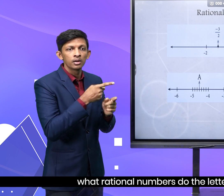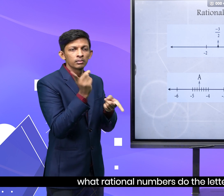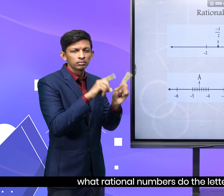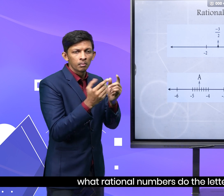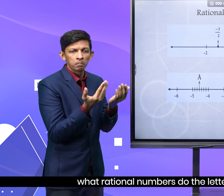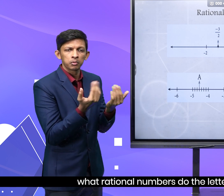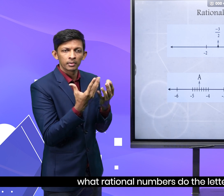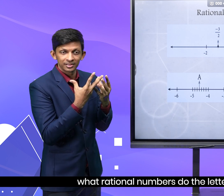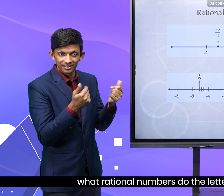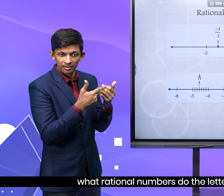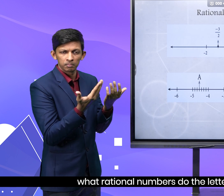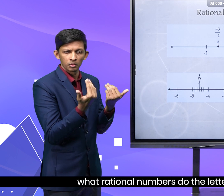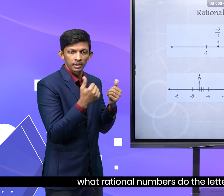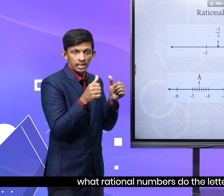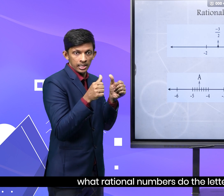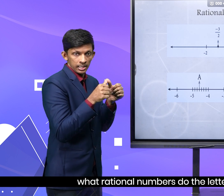numbers do letters a and b represent?